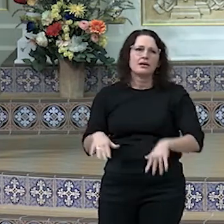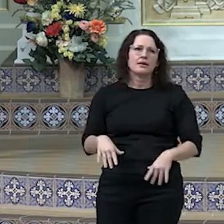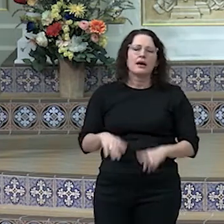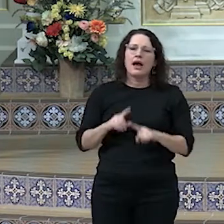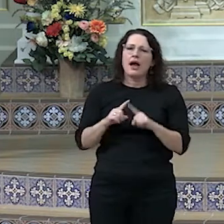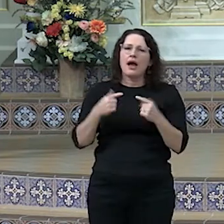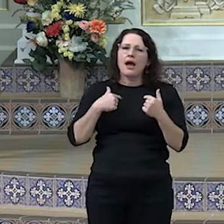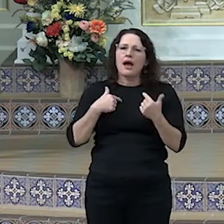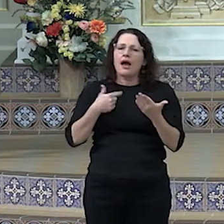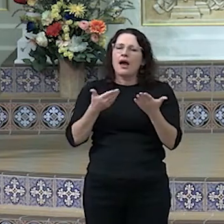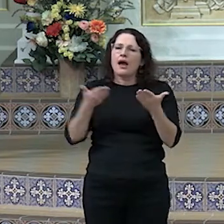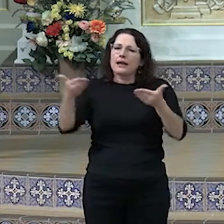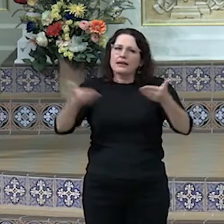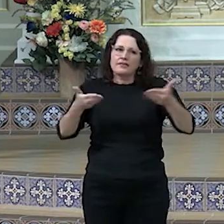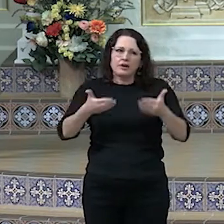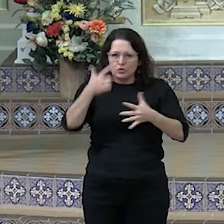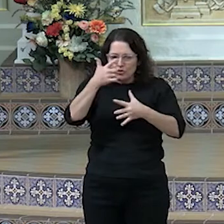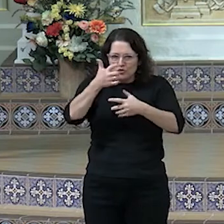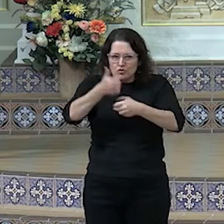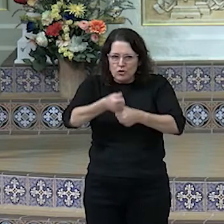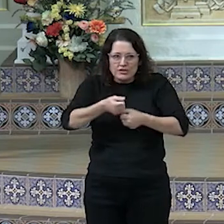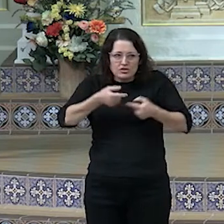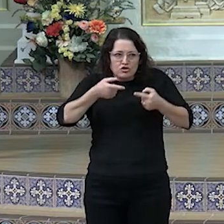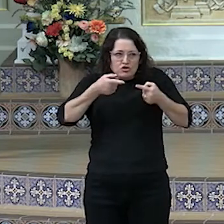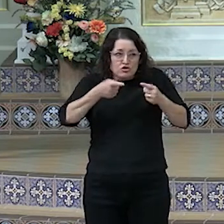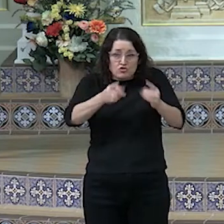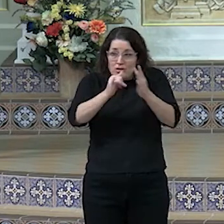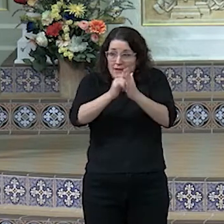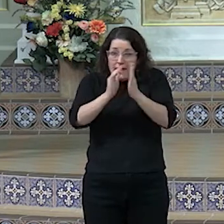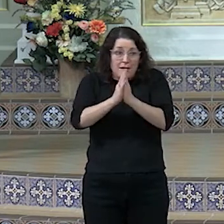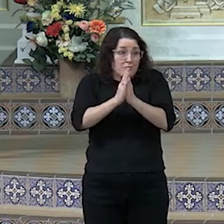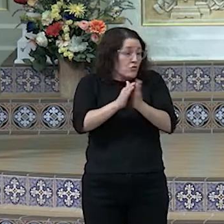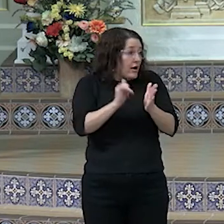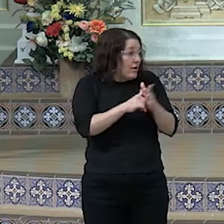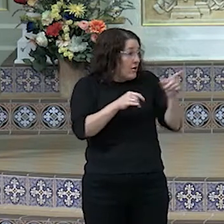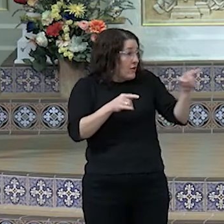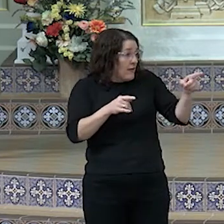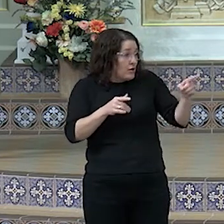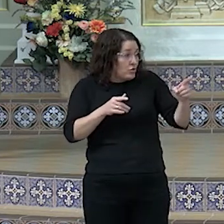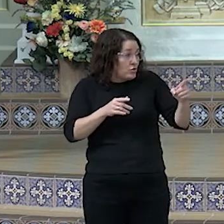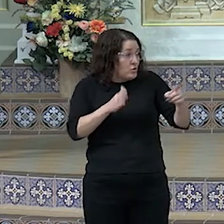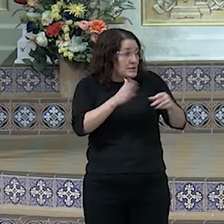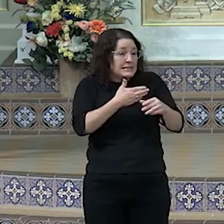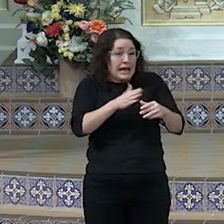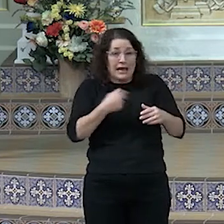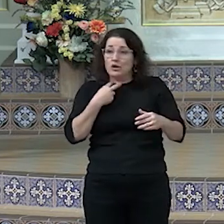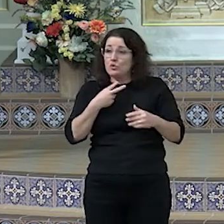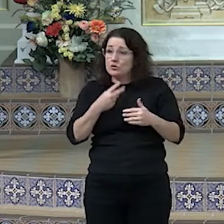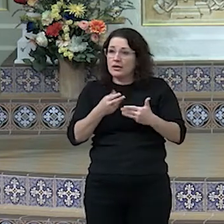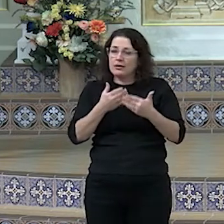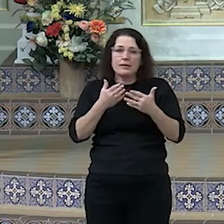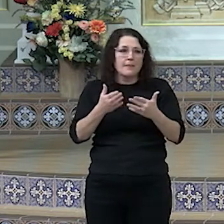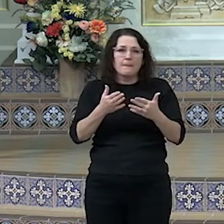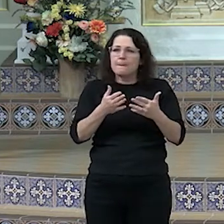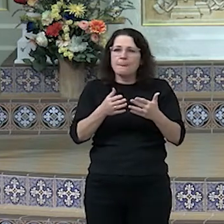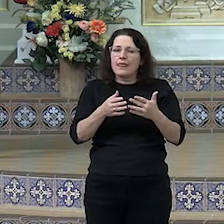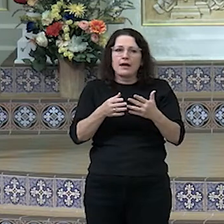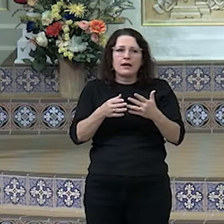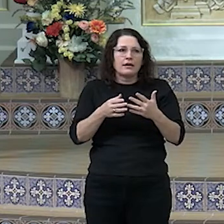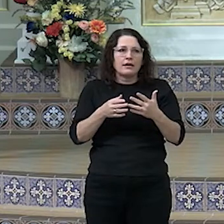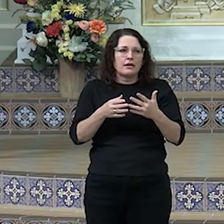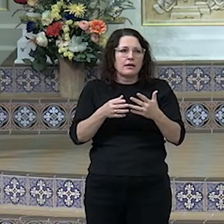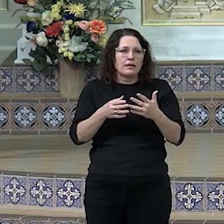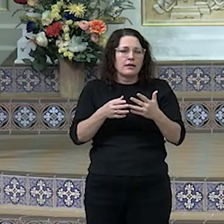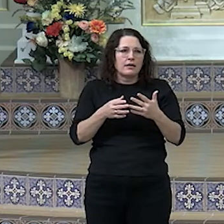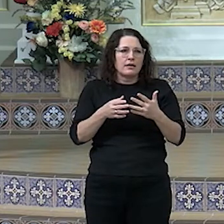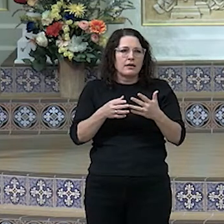I'd invite you to trust that during that prayer that you contributed to, okay, it wasn't the time for the